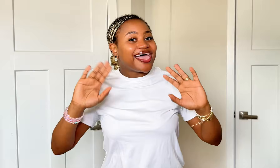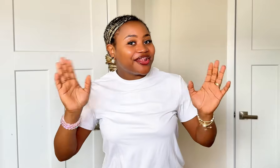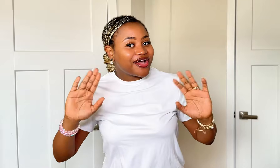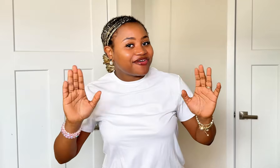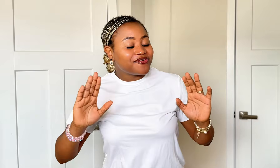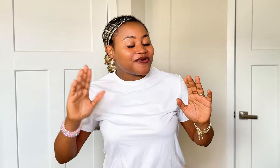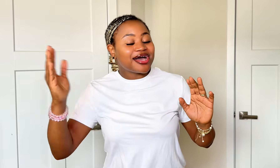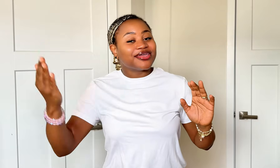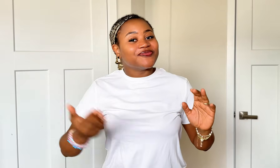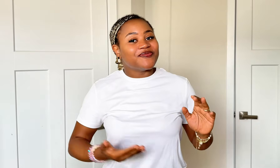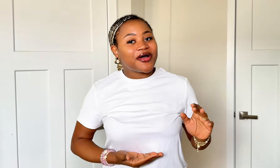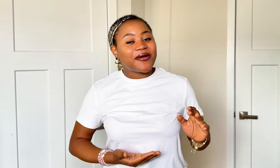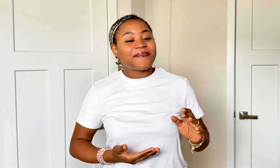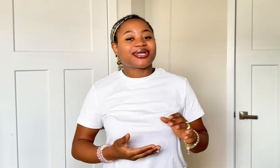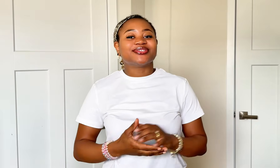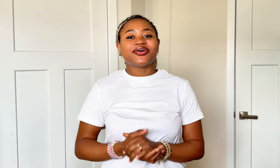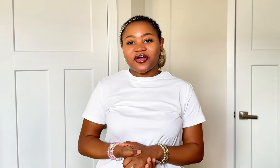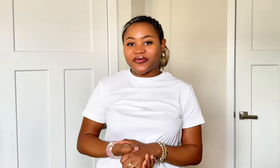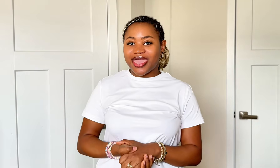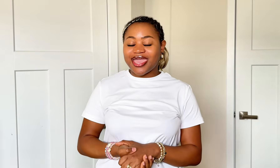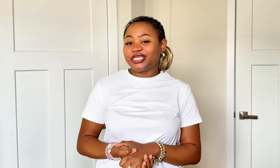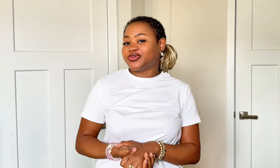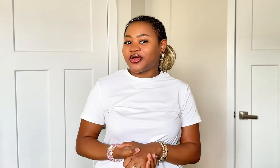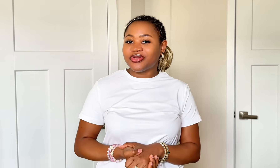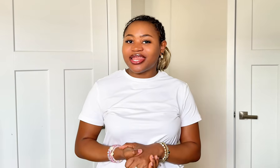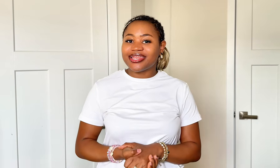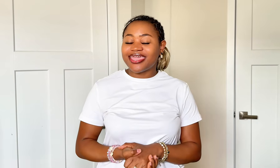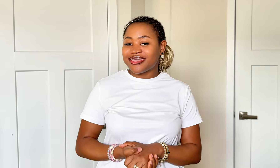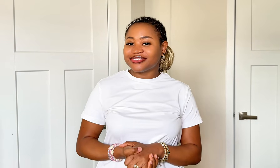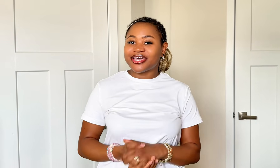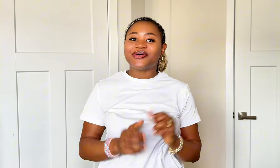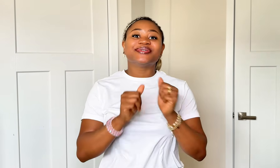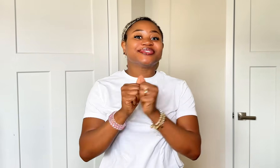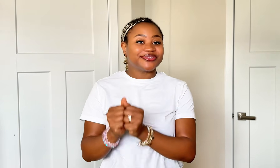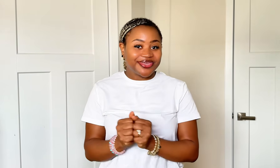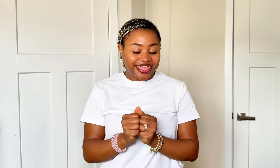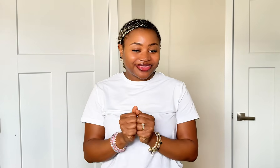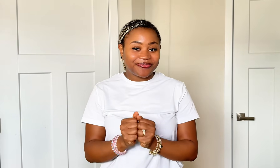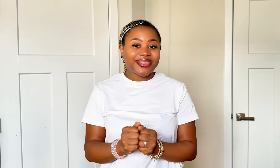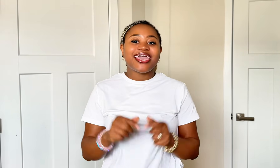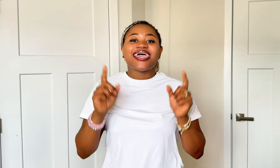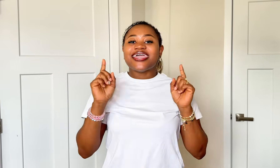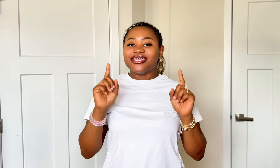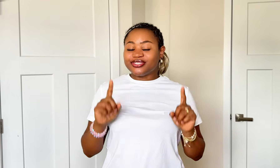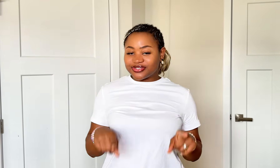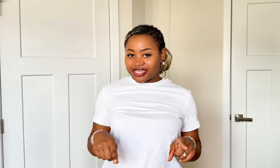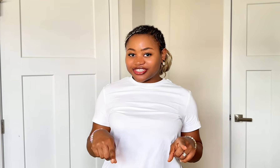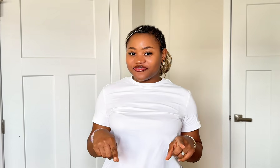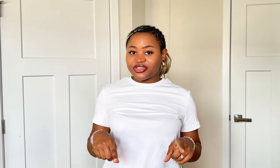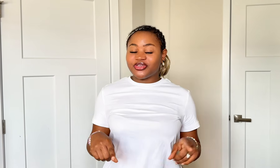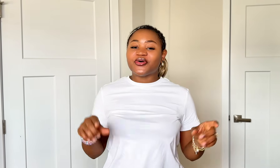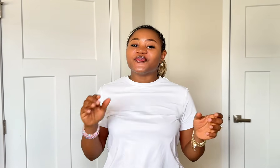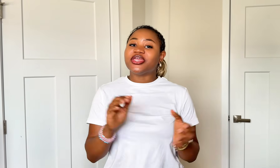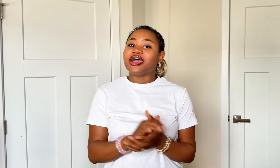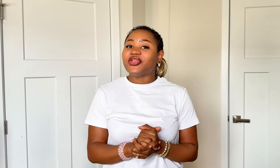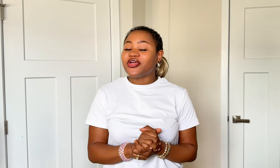Hello everyone, welcome back to Talk with Hands, where we learn ASL together. In today's video, we are